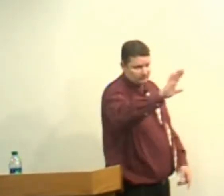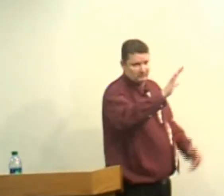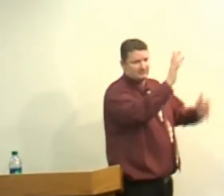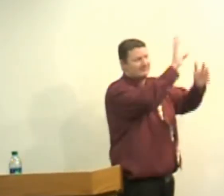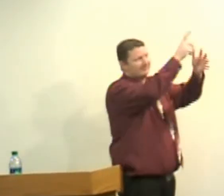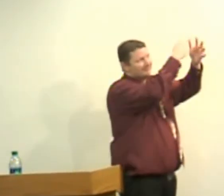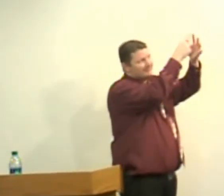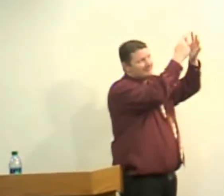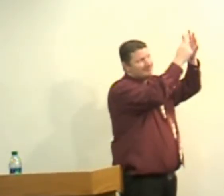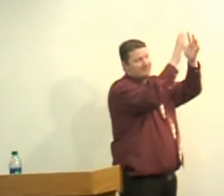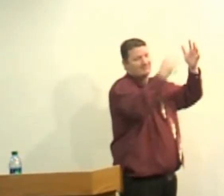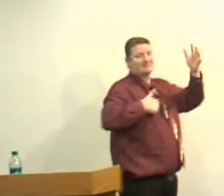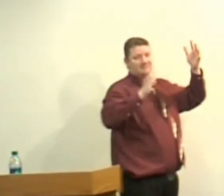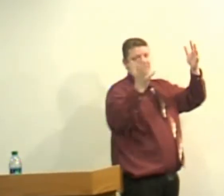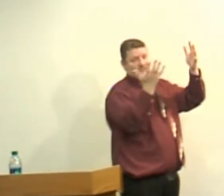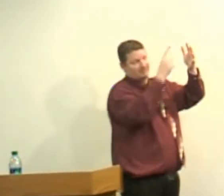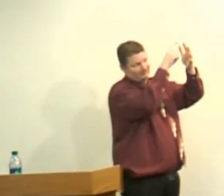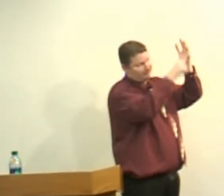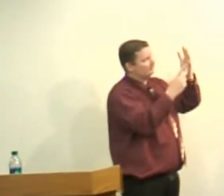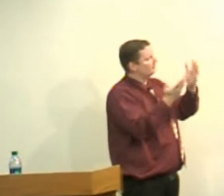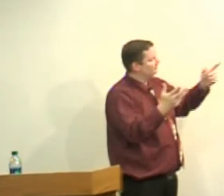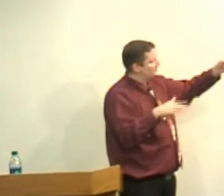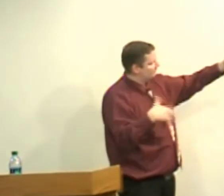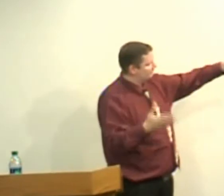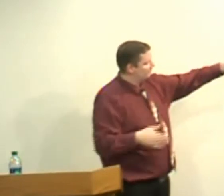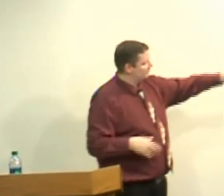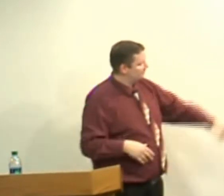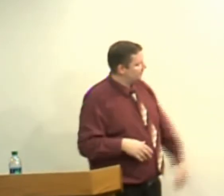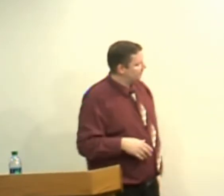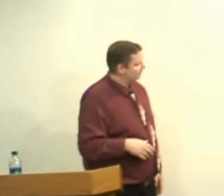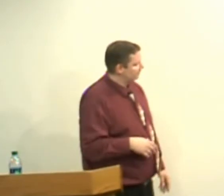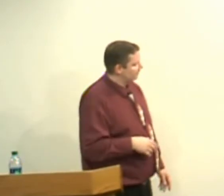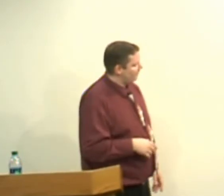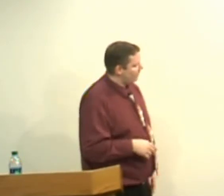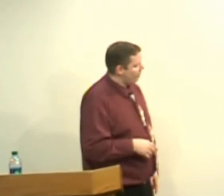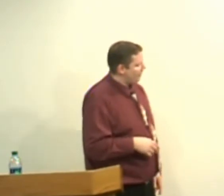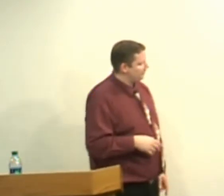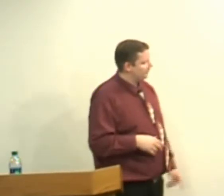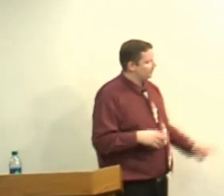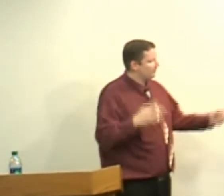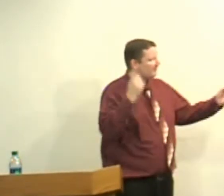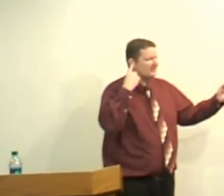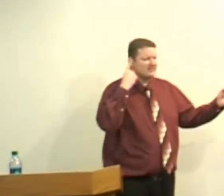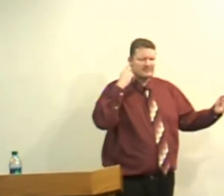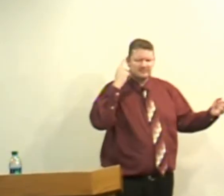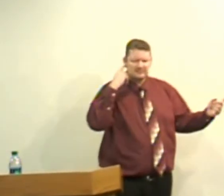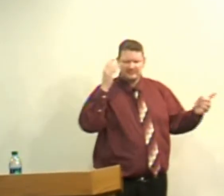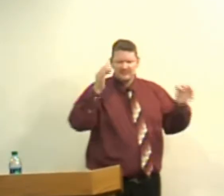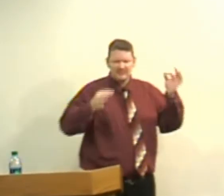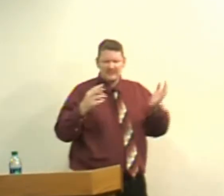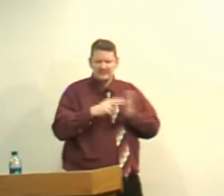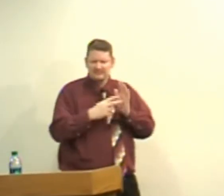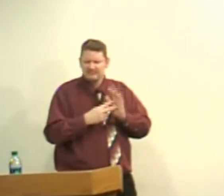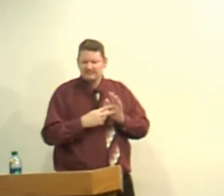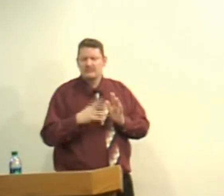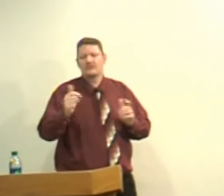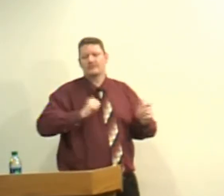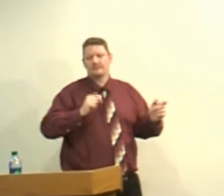And when we look to the other column, we see these different things. Our sacrifice is to sound judgment.